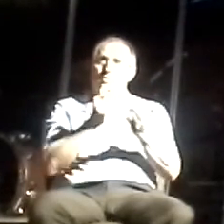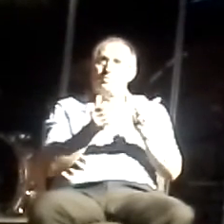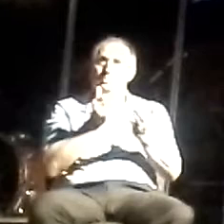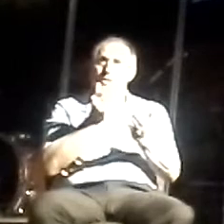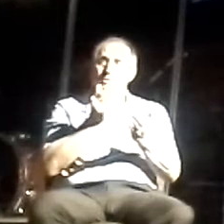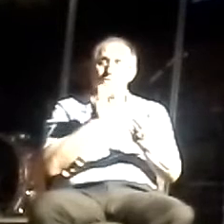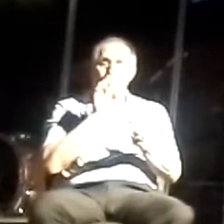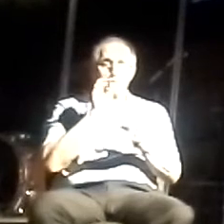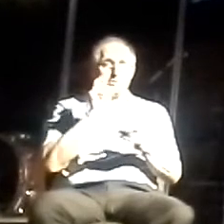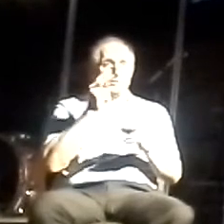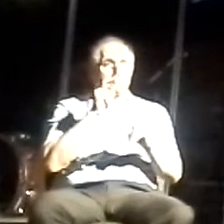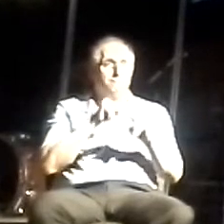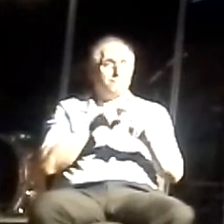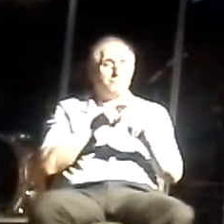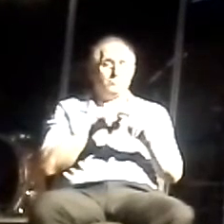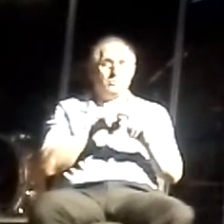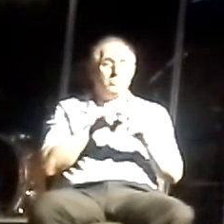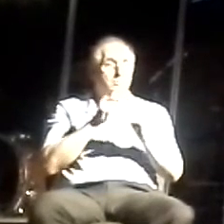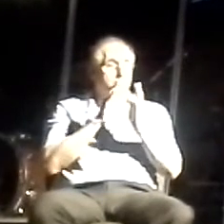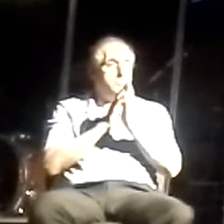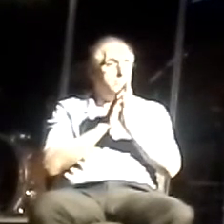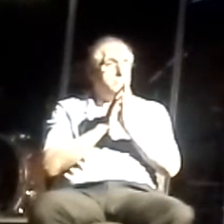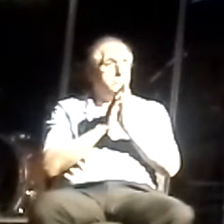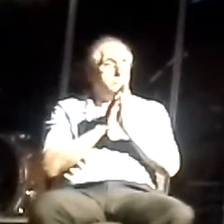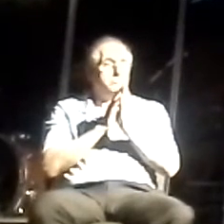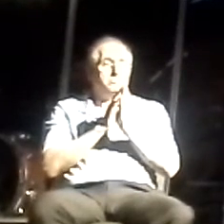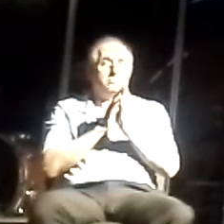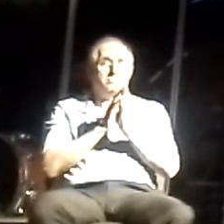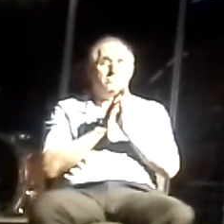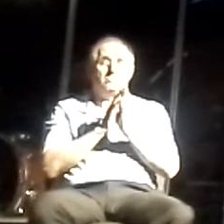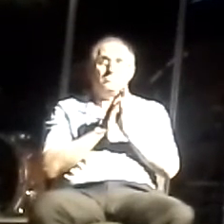Maybe you're in that chair. Pray about it.